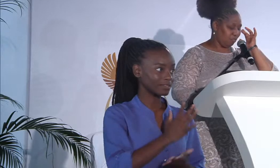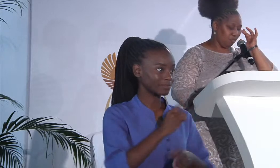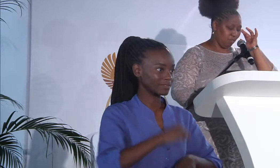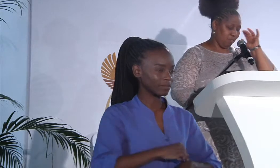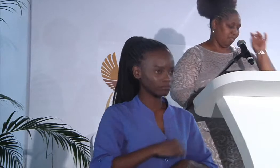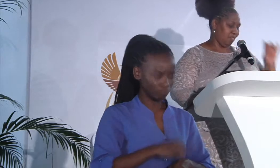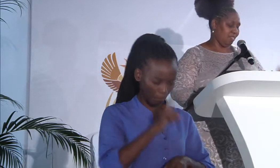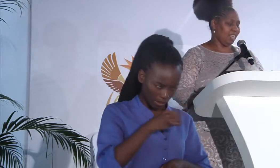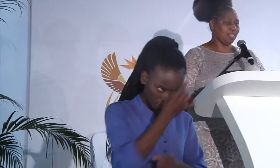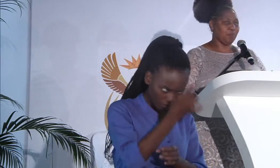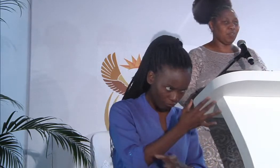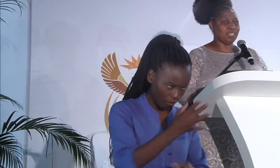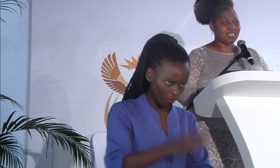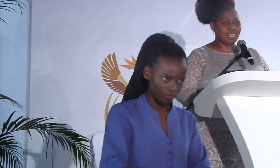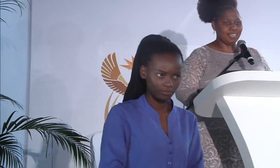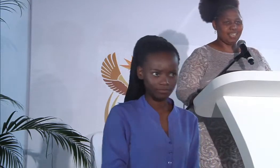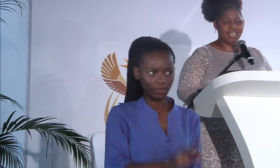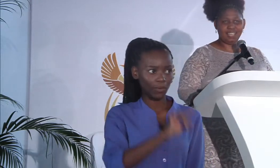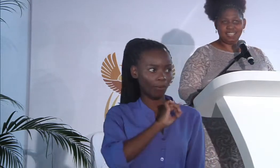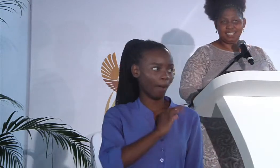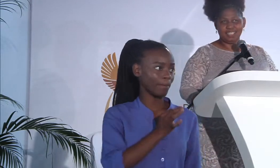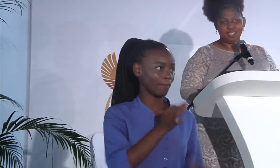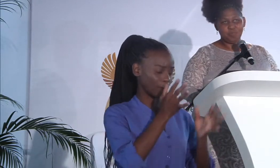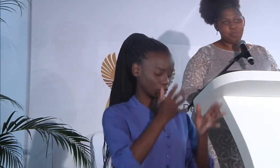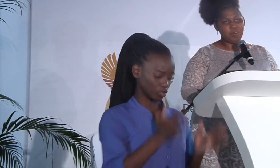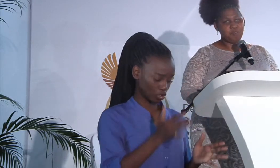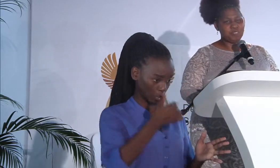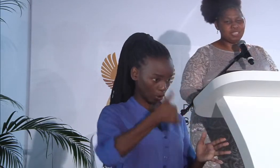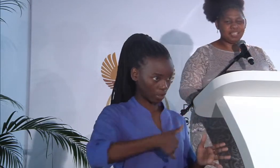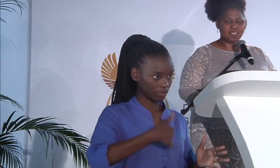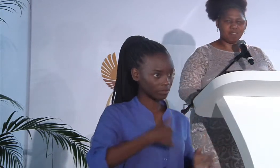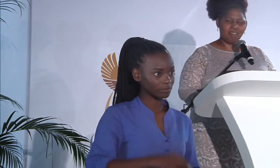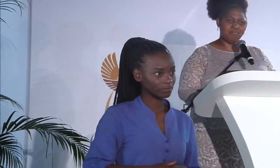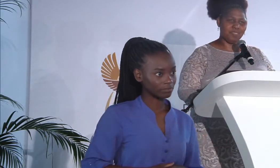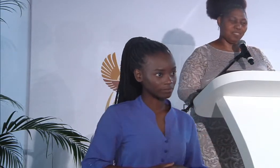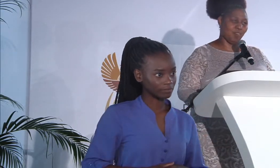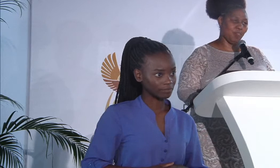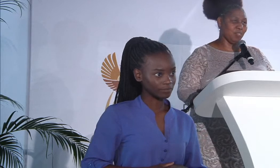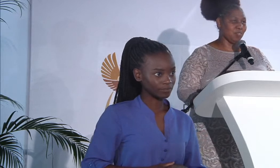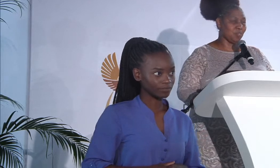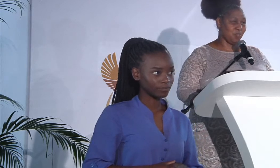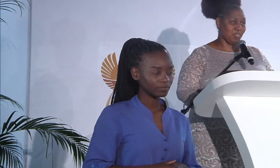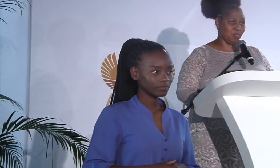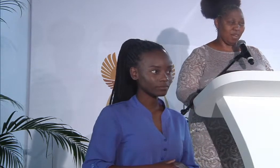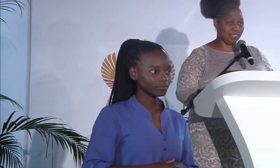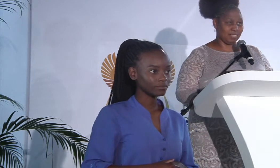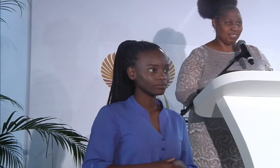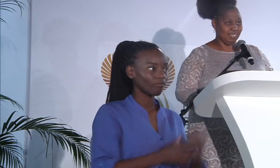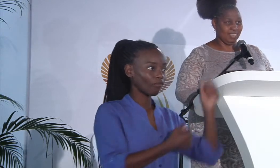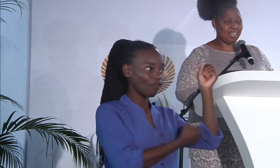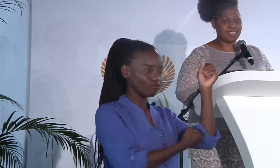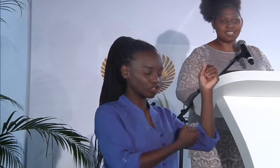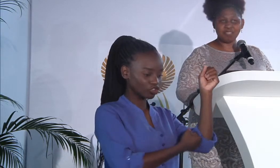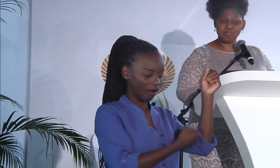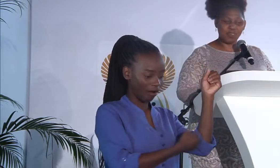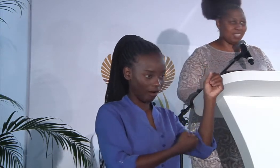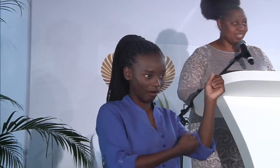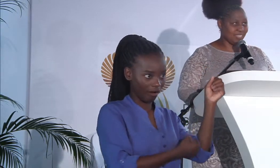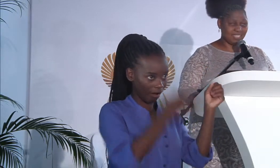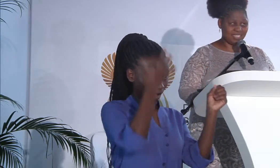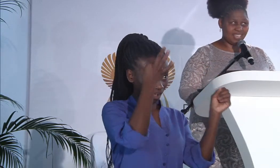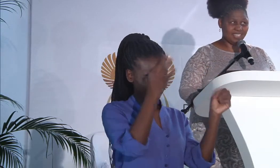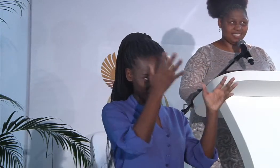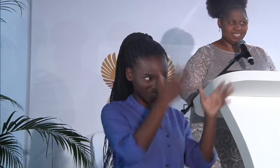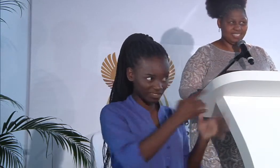you, as a politician, when officials of government don't want to do what you want, they'll give you all the